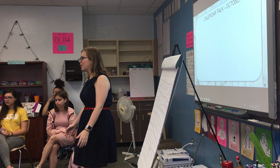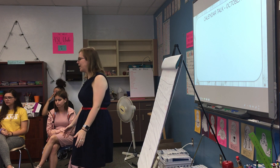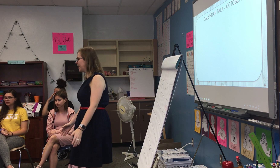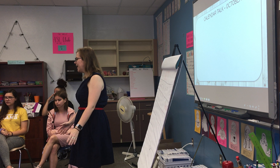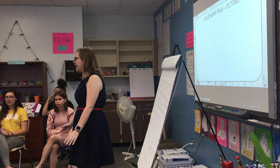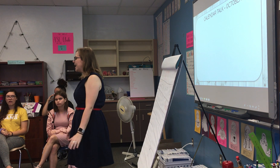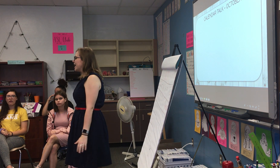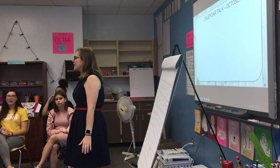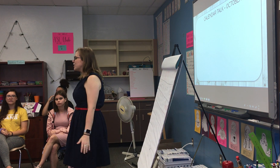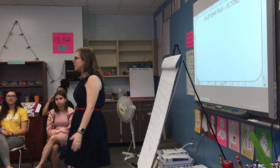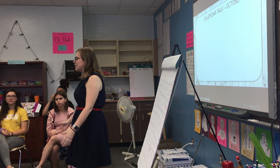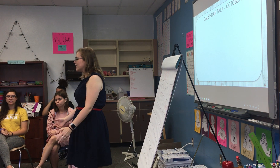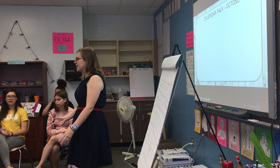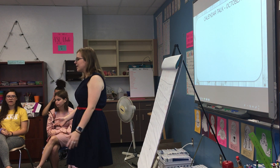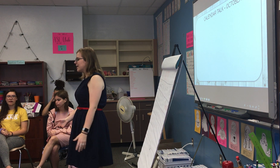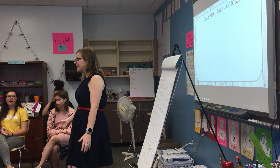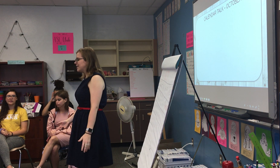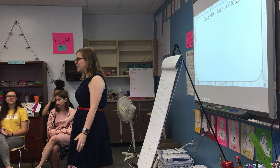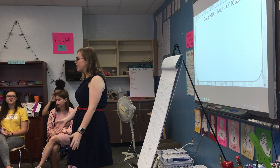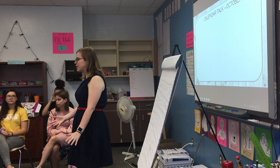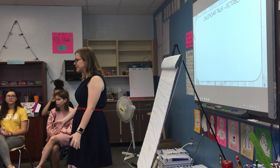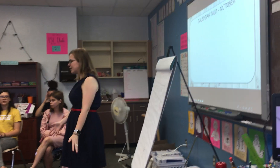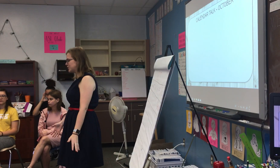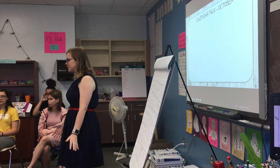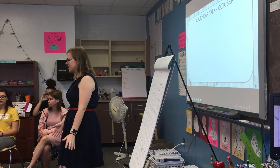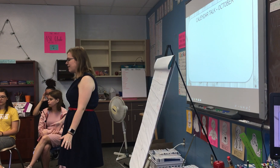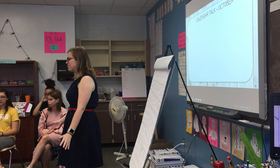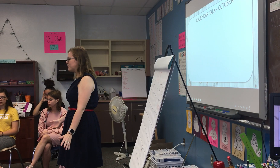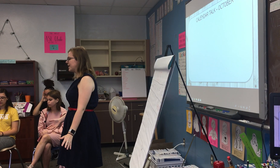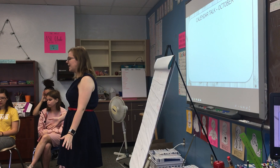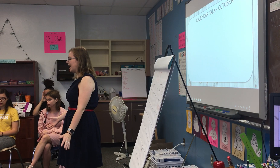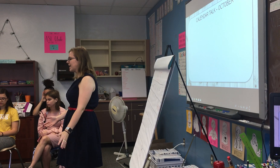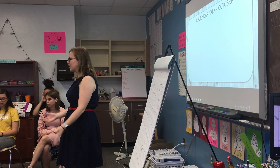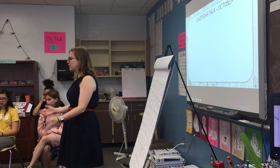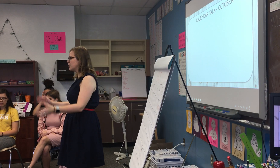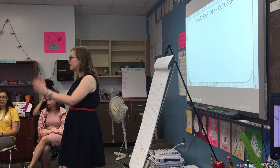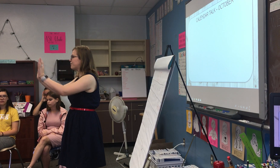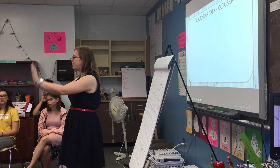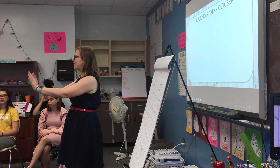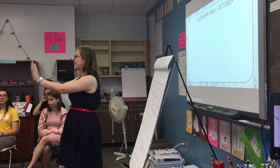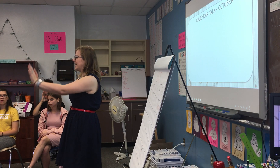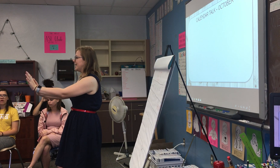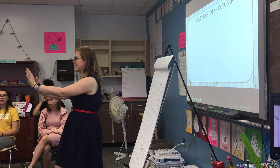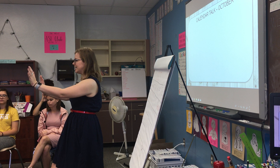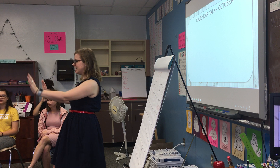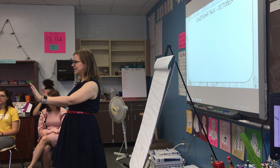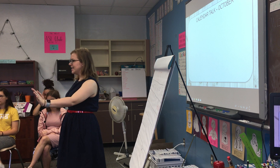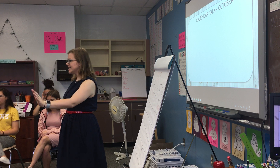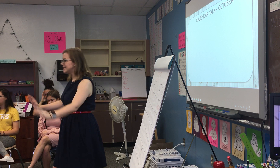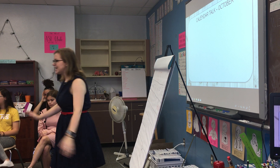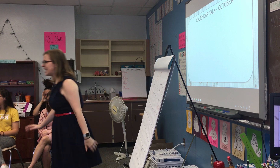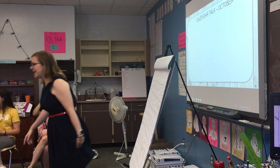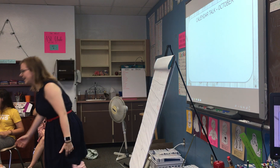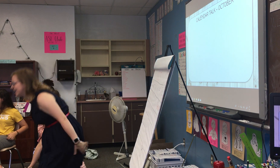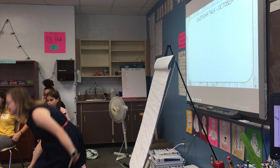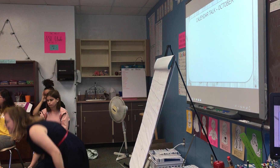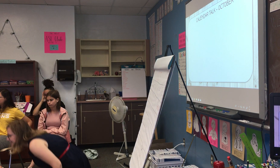floor. Can I take my shoes off? No, don't take your shoes off. But like your feet sit